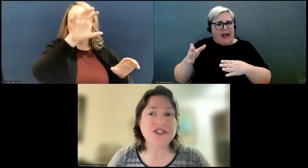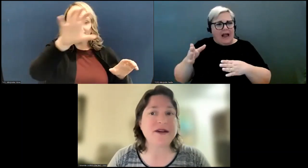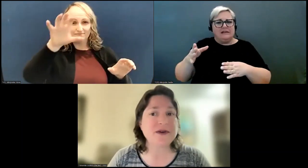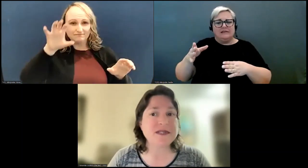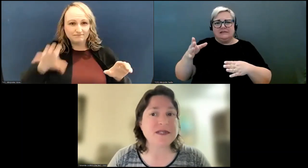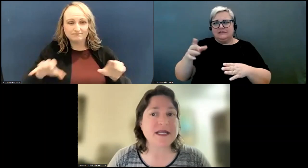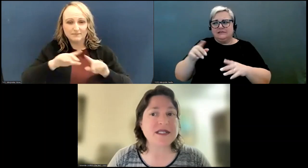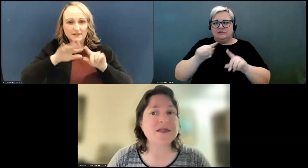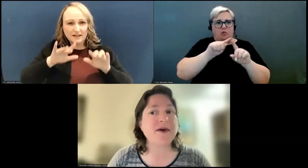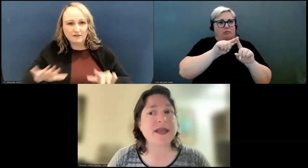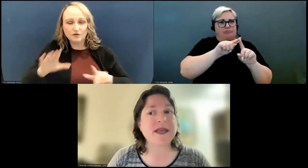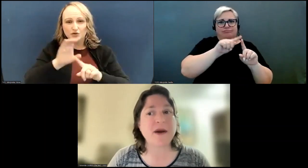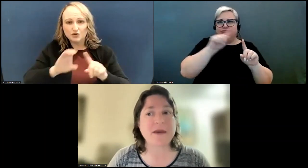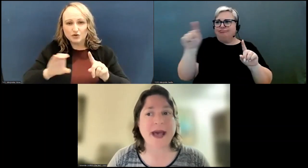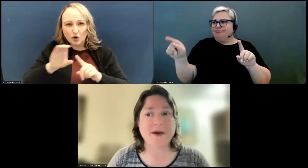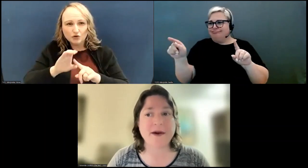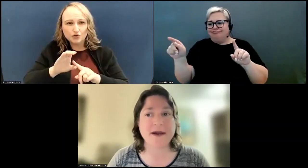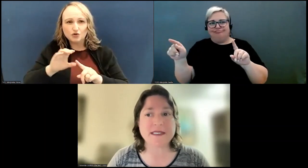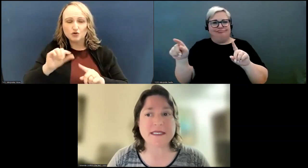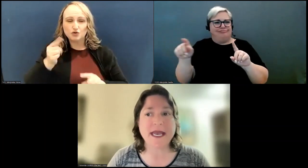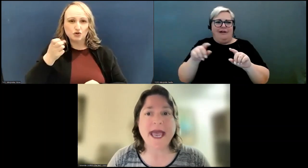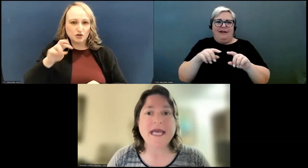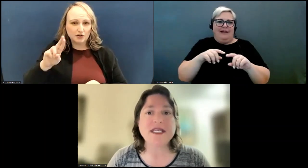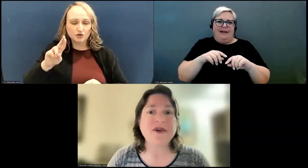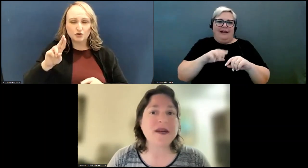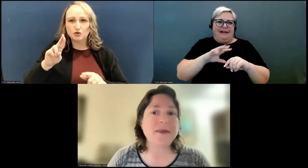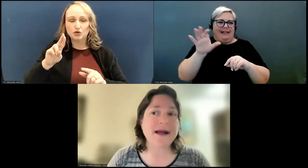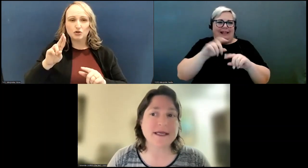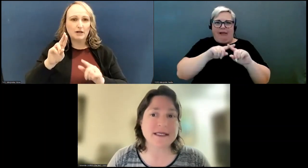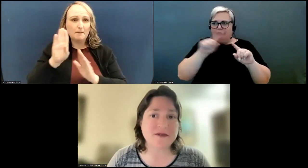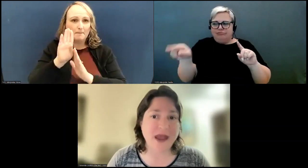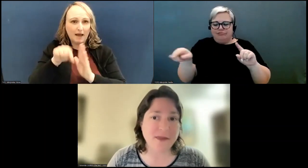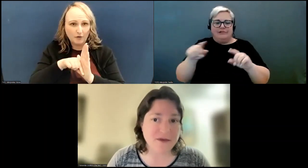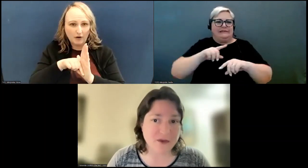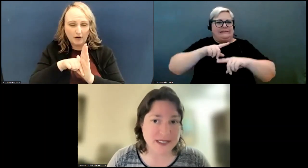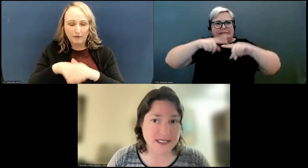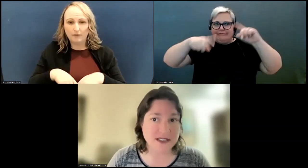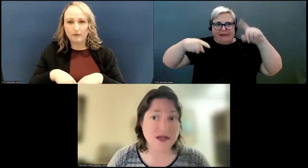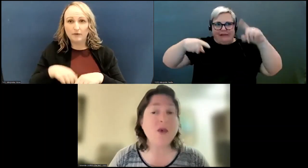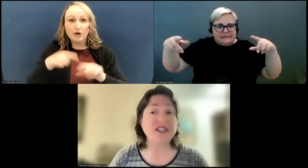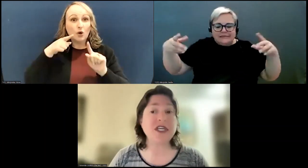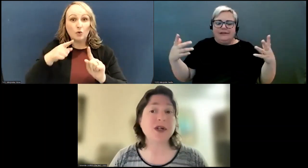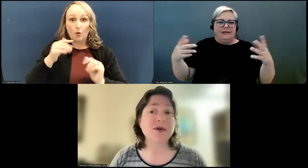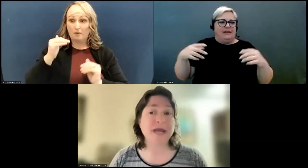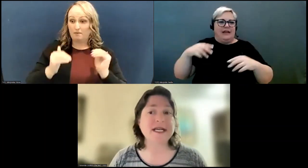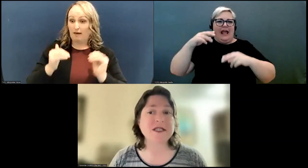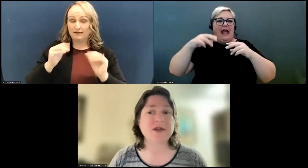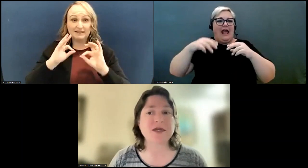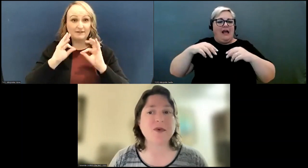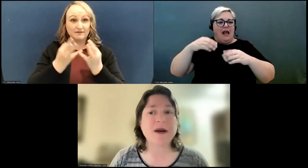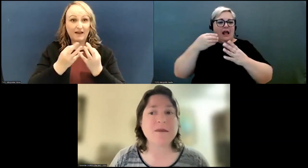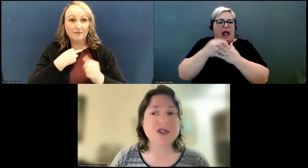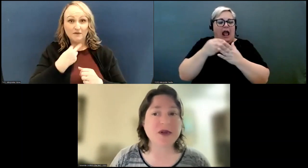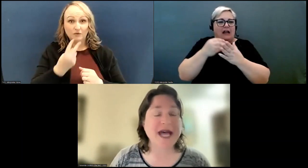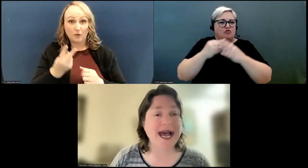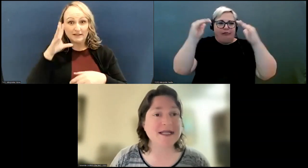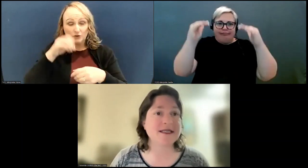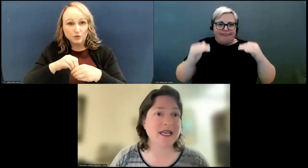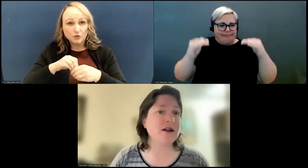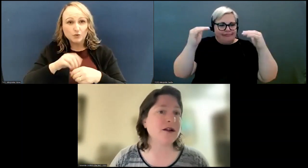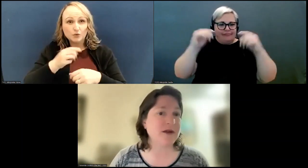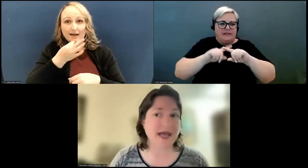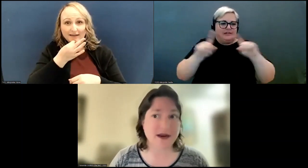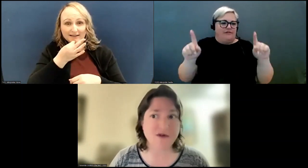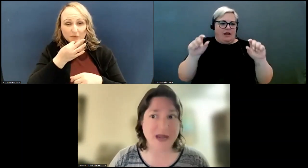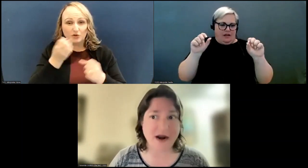cultures, genders, and socioeconomic backgrounds, and to find a balance of family voices, which include experts who wear multiple